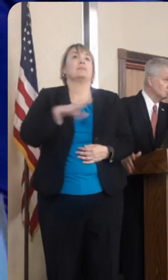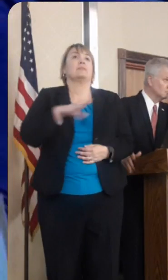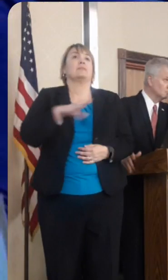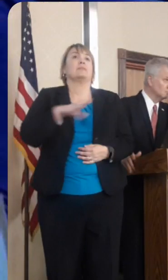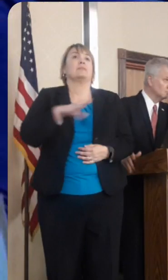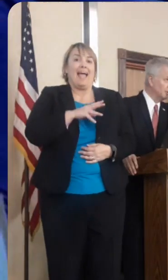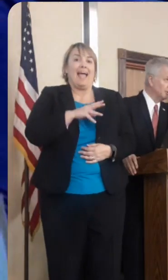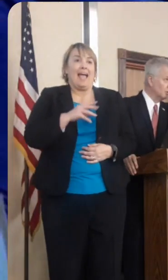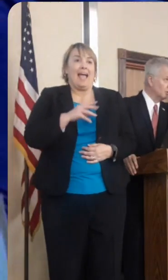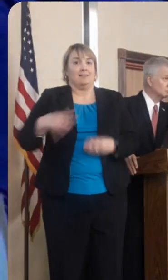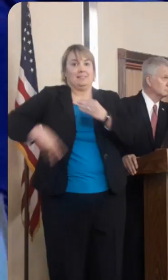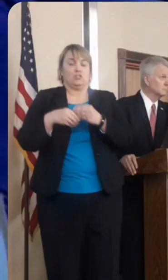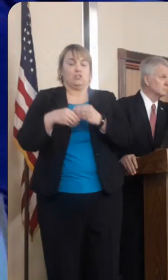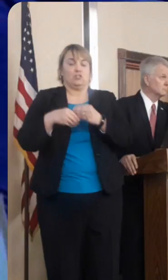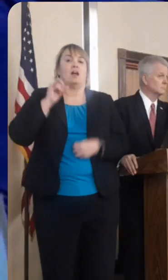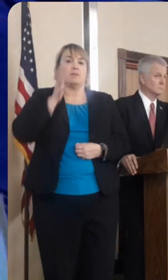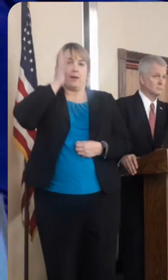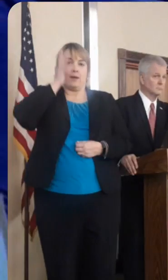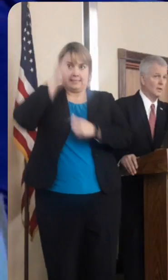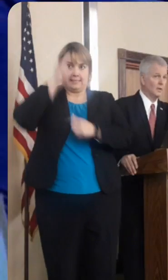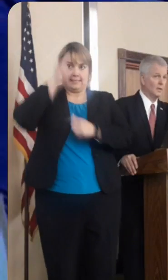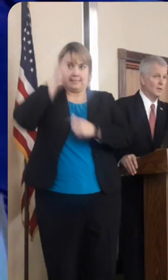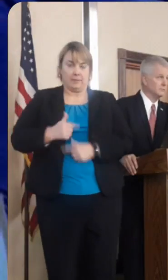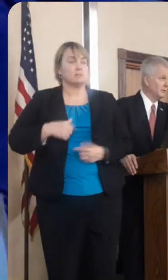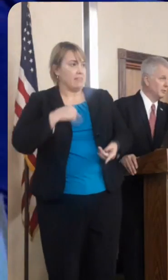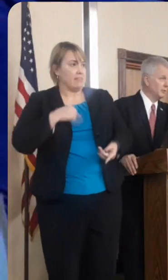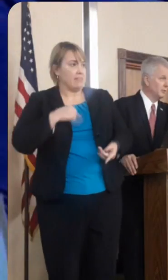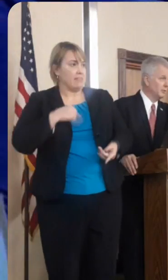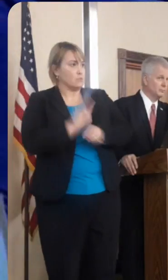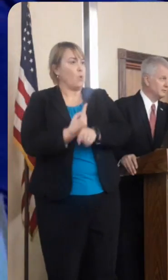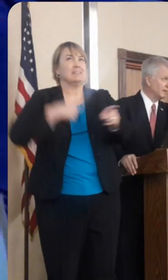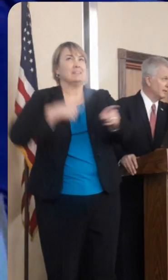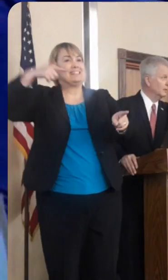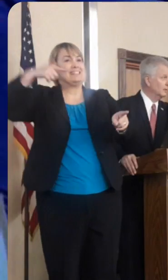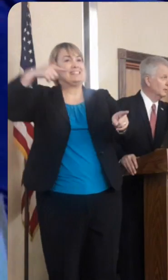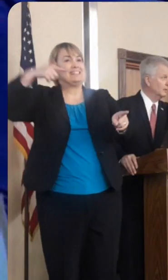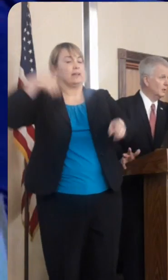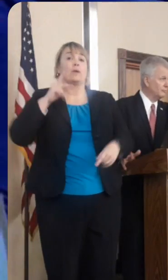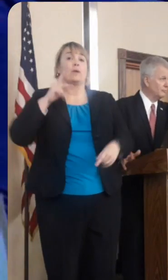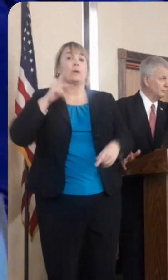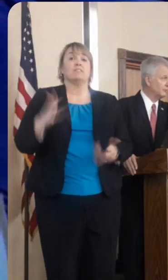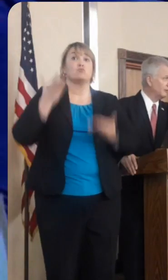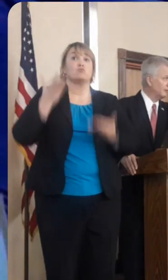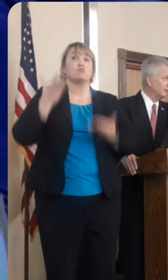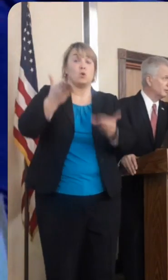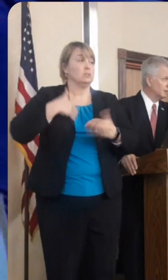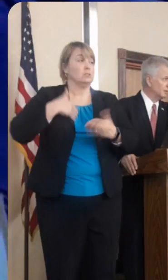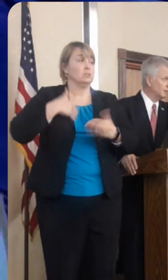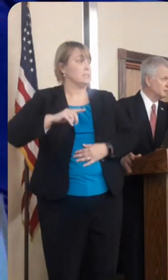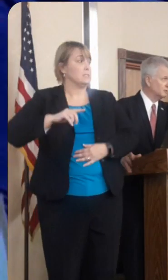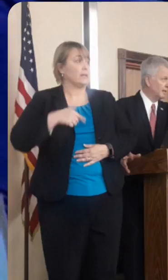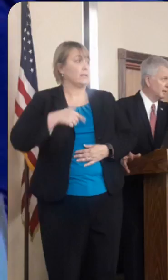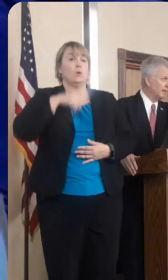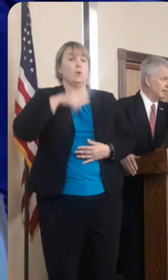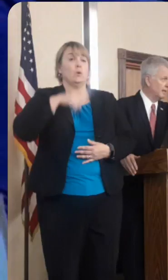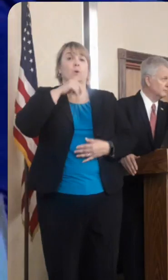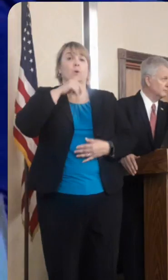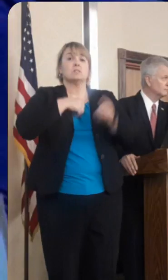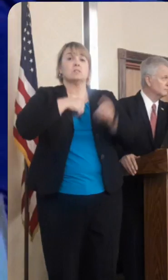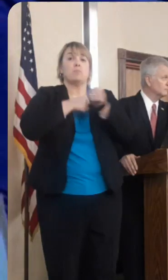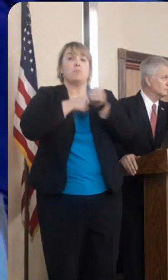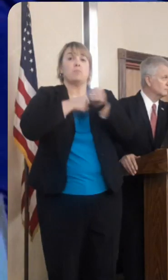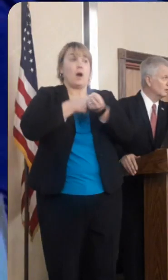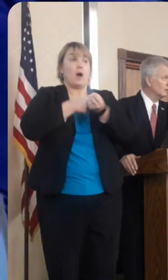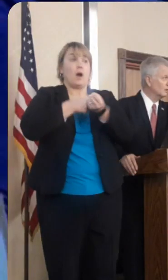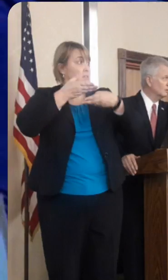order. Second. So a motion and a second. All in favor of dividing the question, say aye. Aye.